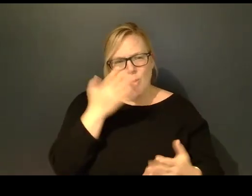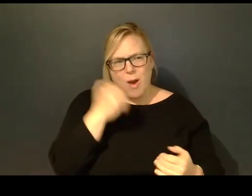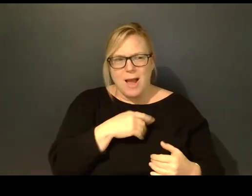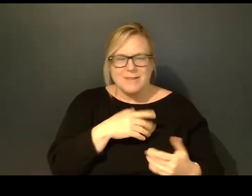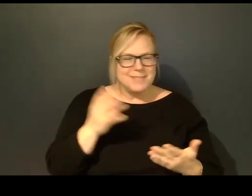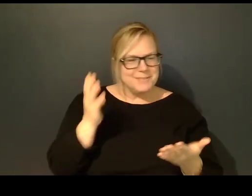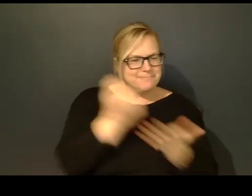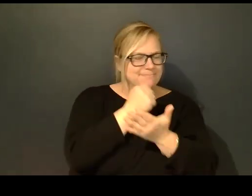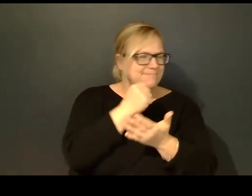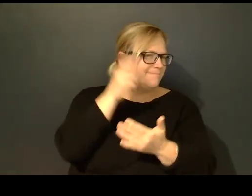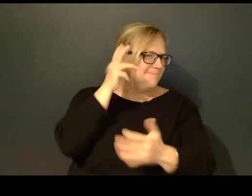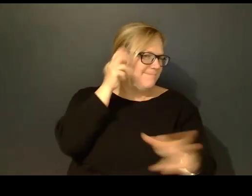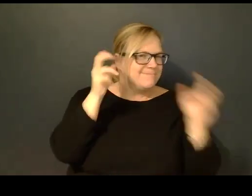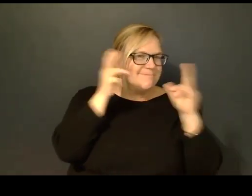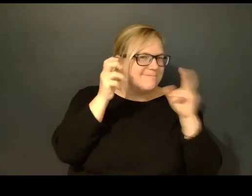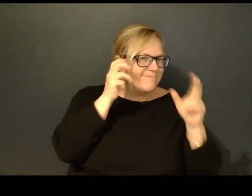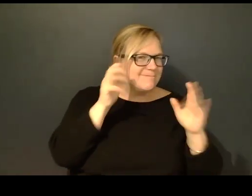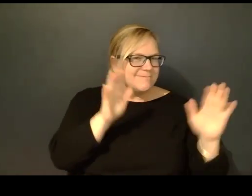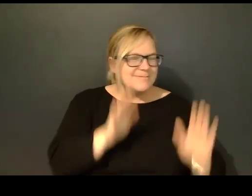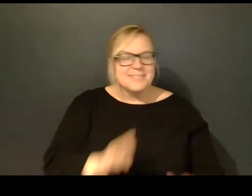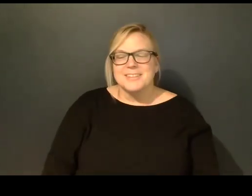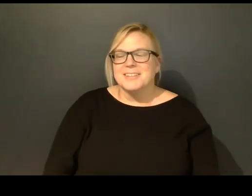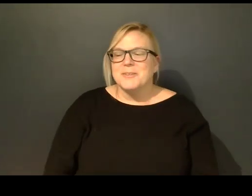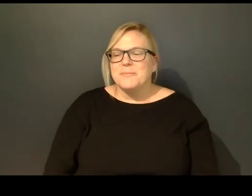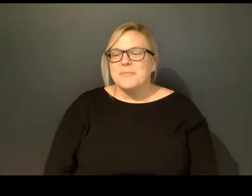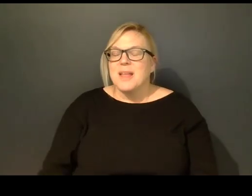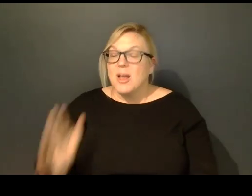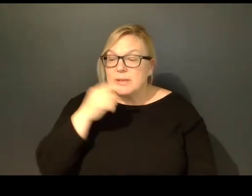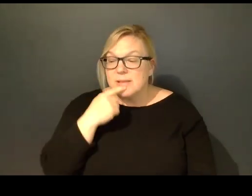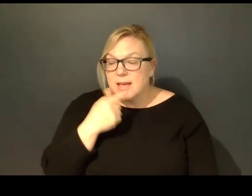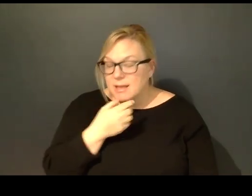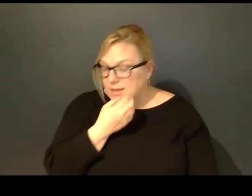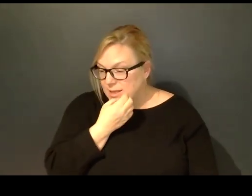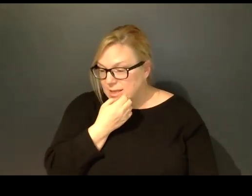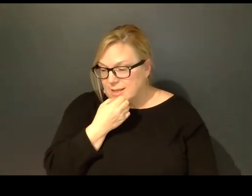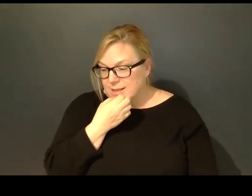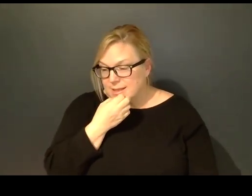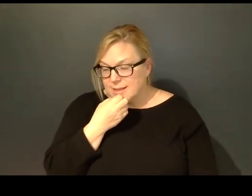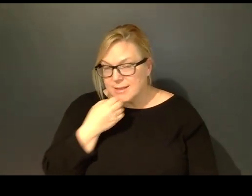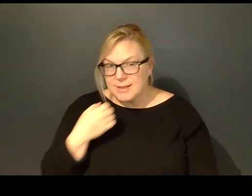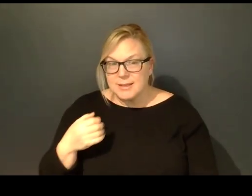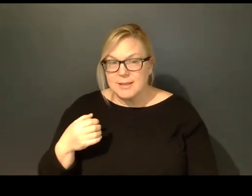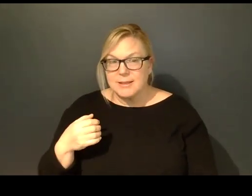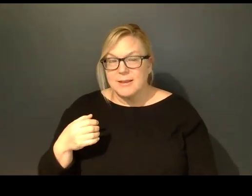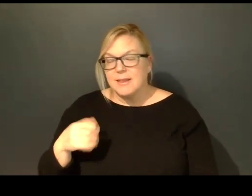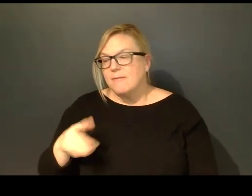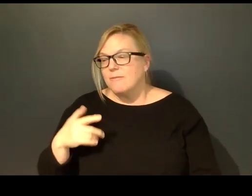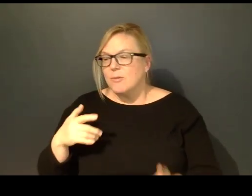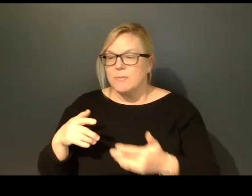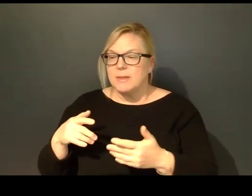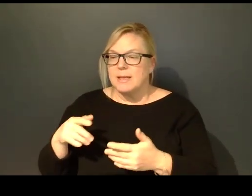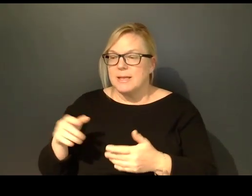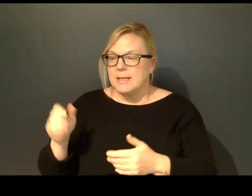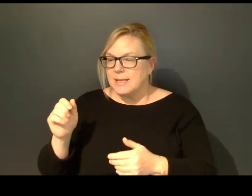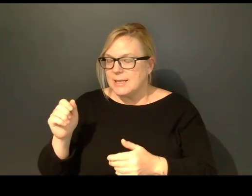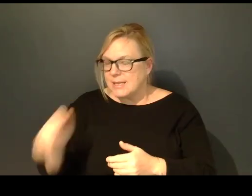can find me through Blake. I will say on the debit machines and restaurants, I'm not,